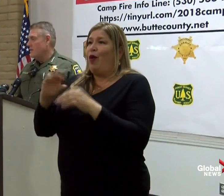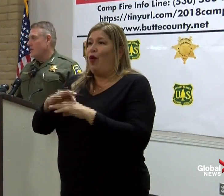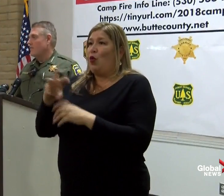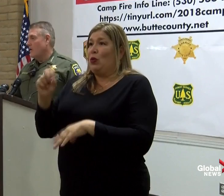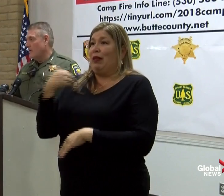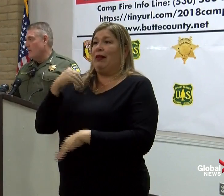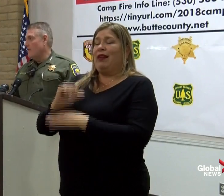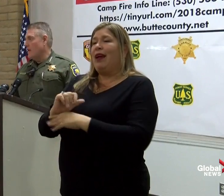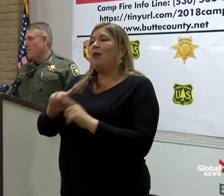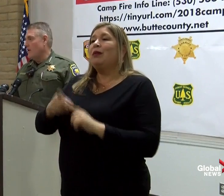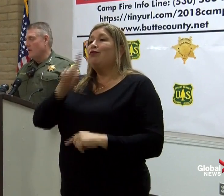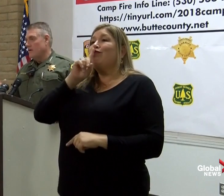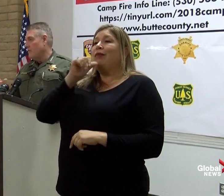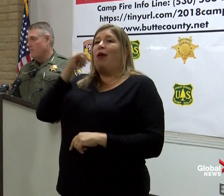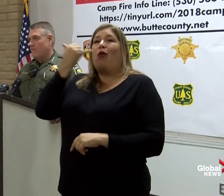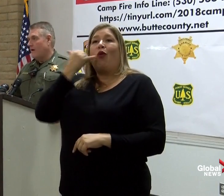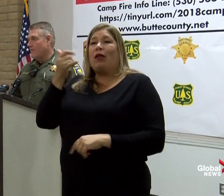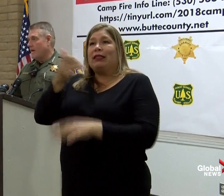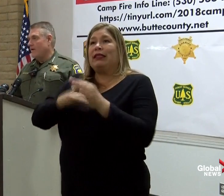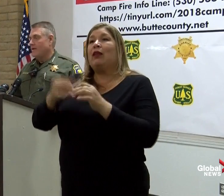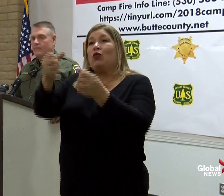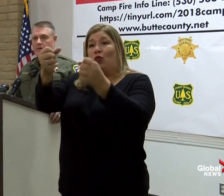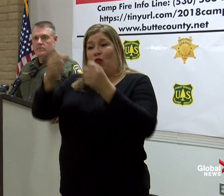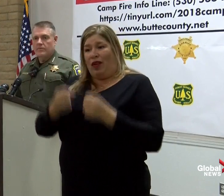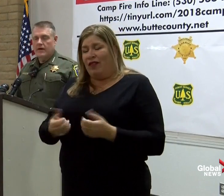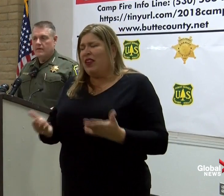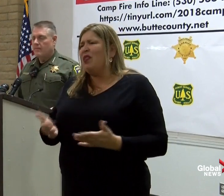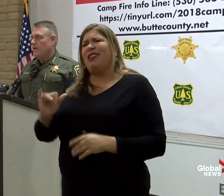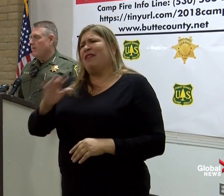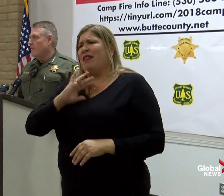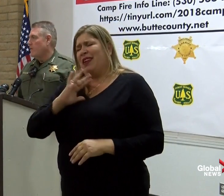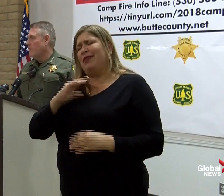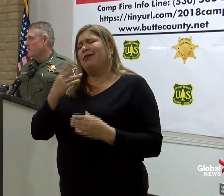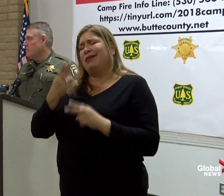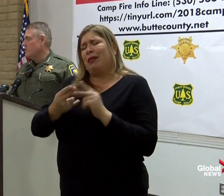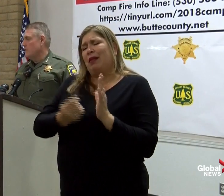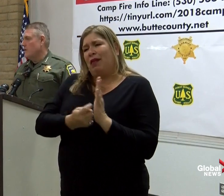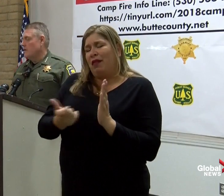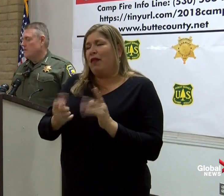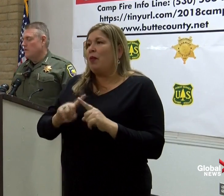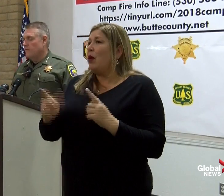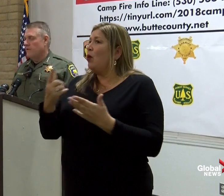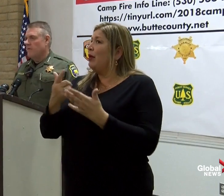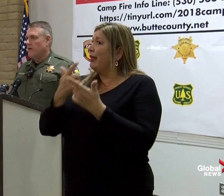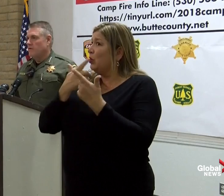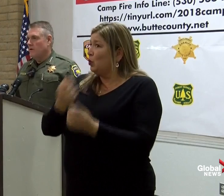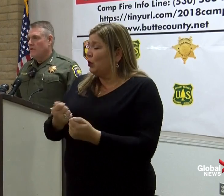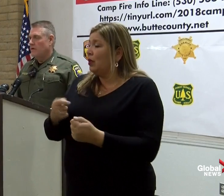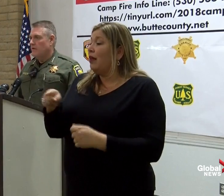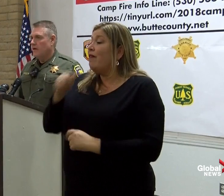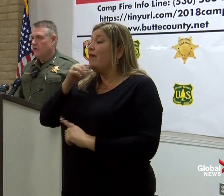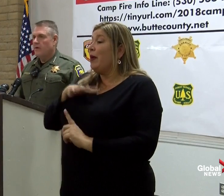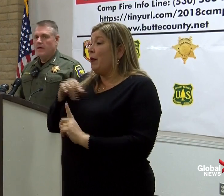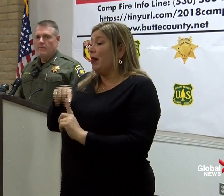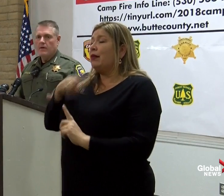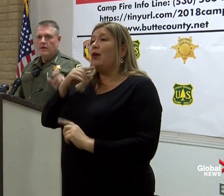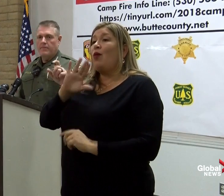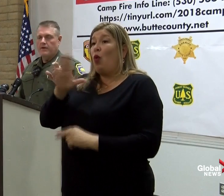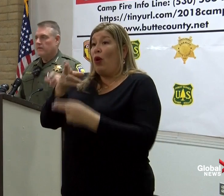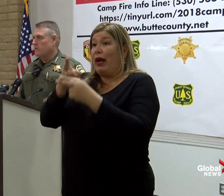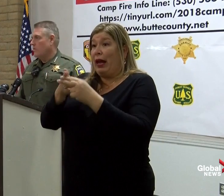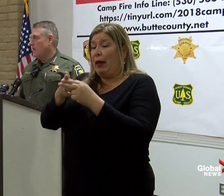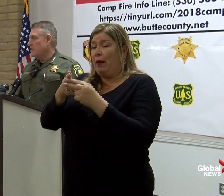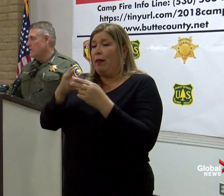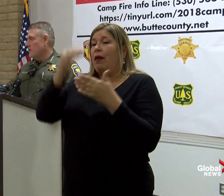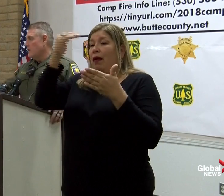and instead of calling in, they came here. I'm fine with that because we've got them. But what was interesting is that the female noted that her name